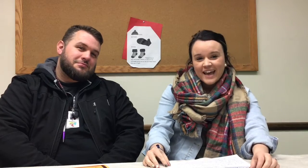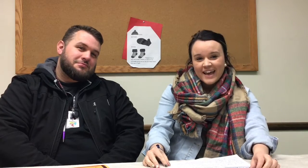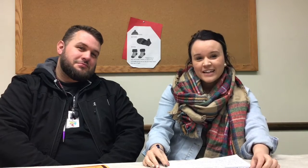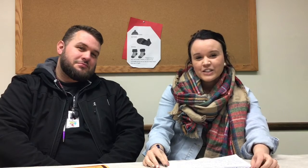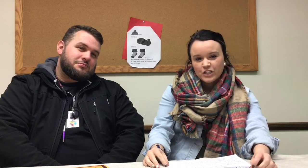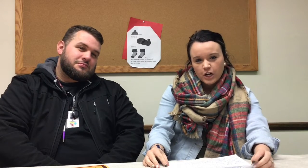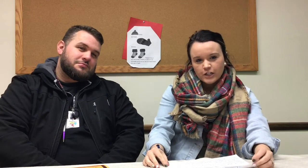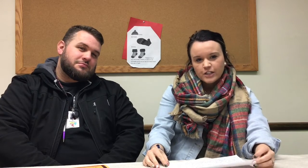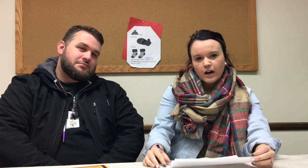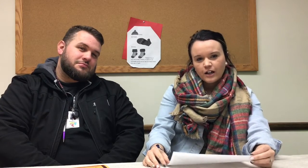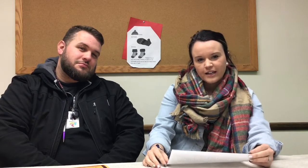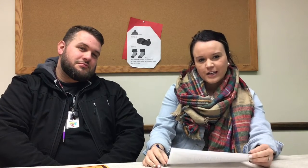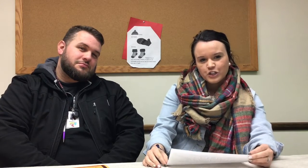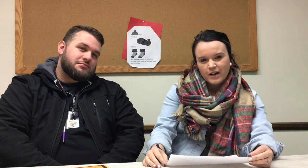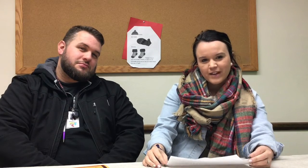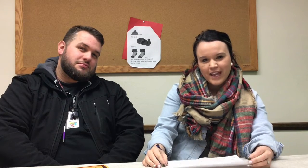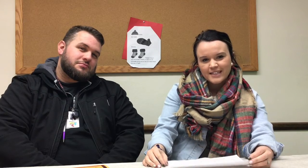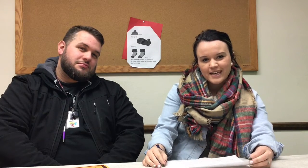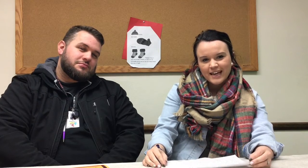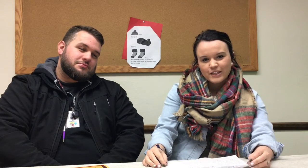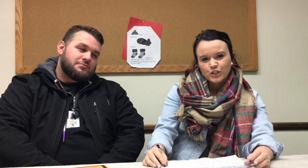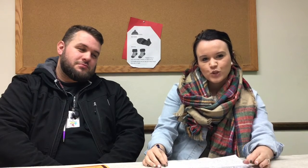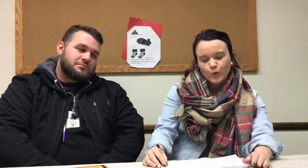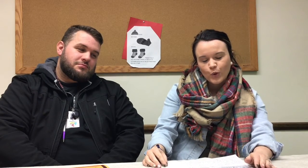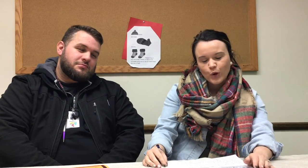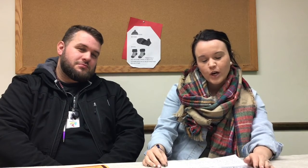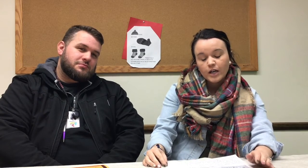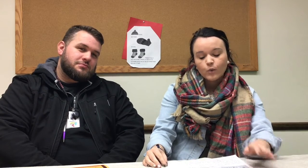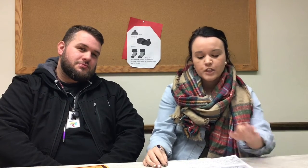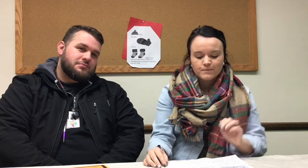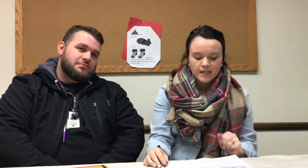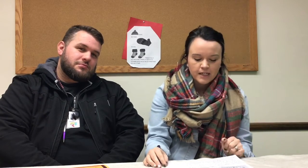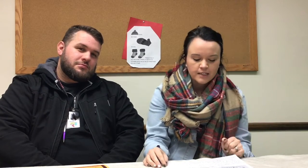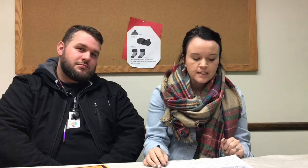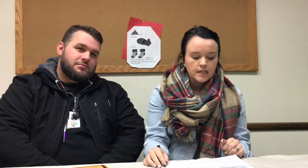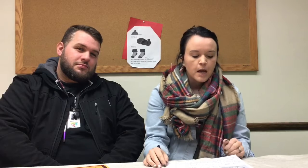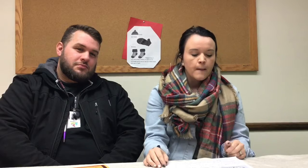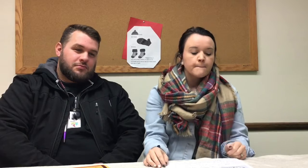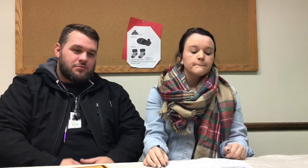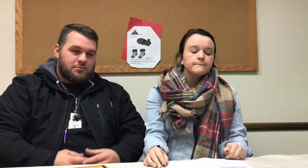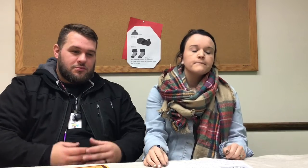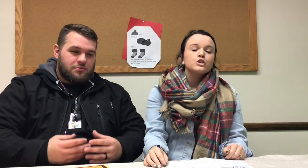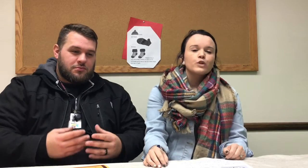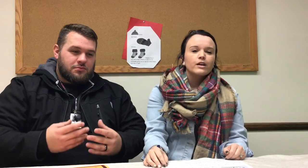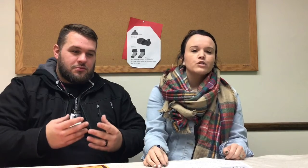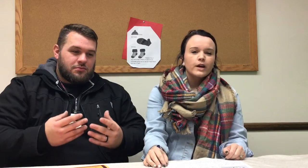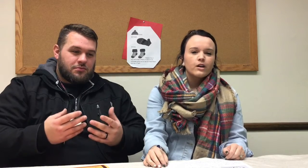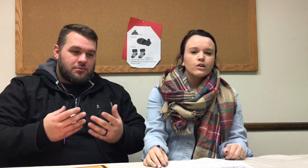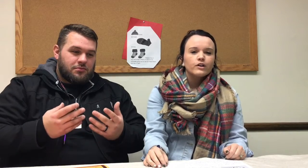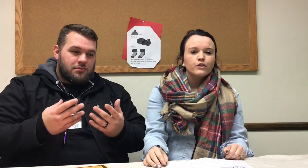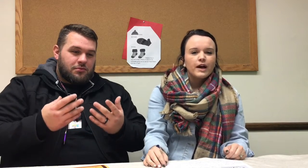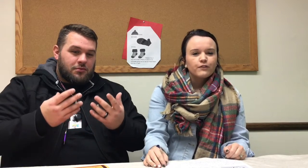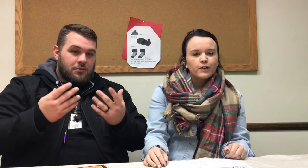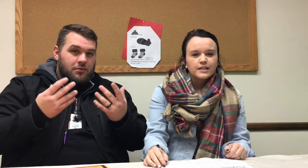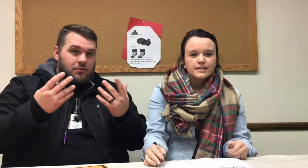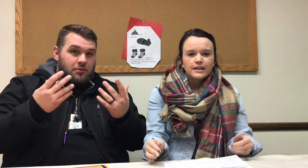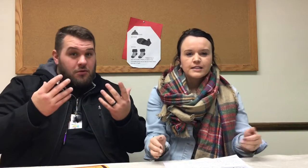Monday starts holiday extravaganza at the school, which means, dreidel, dreidel, if you have friends that